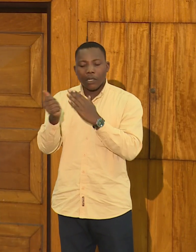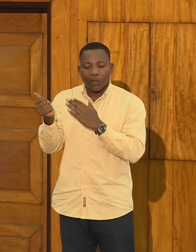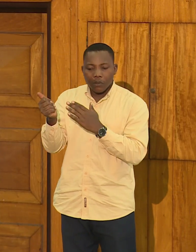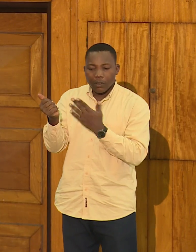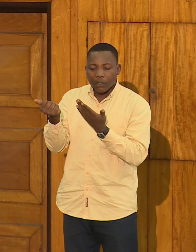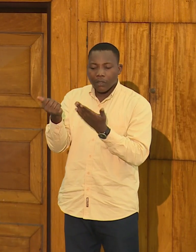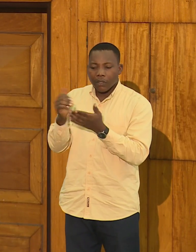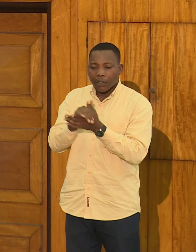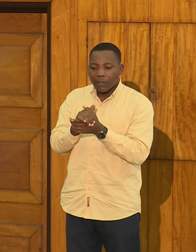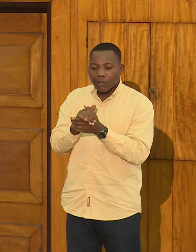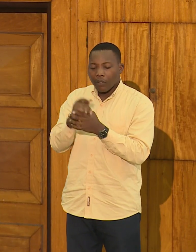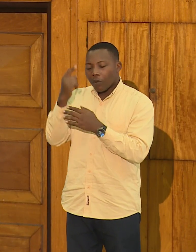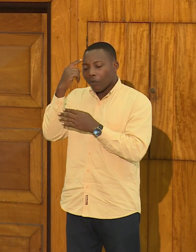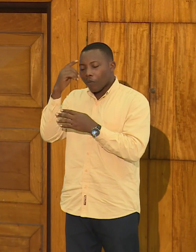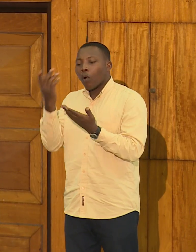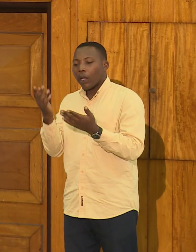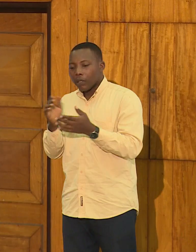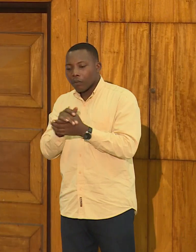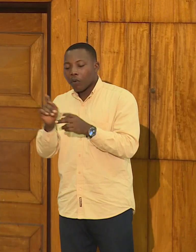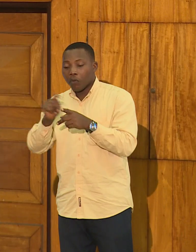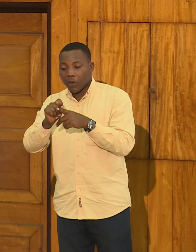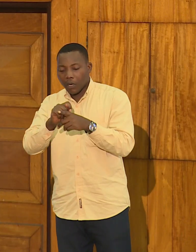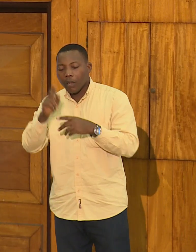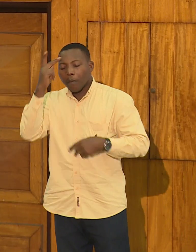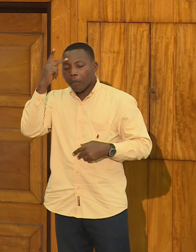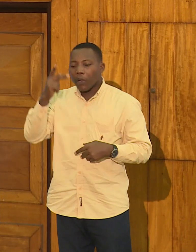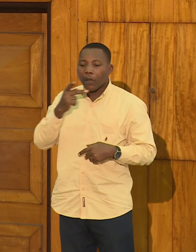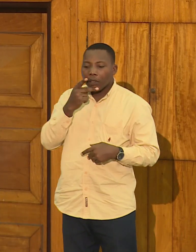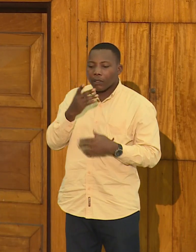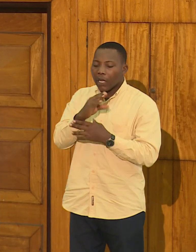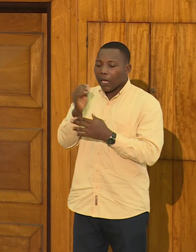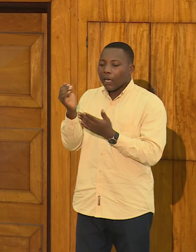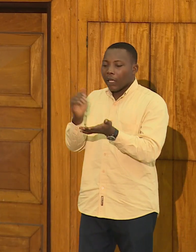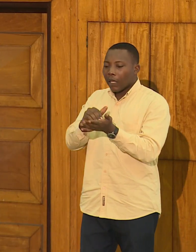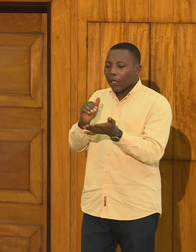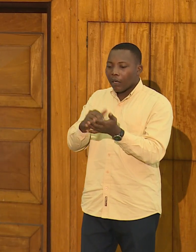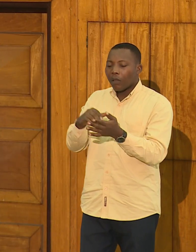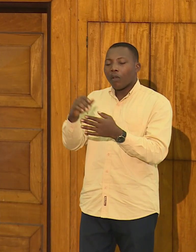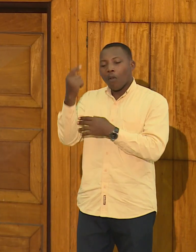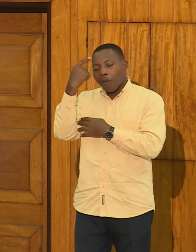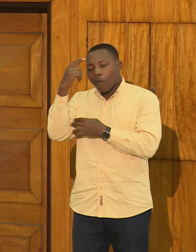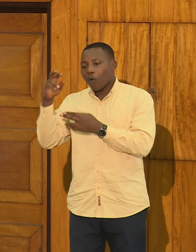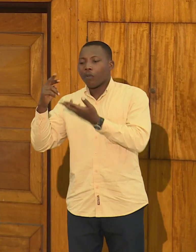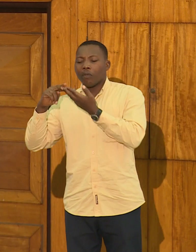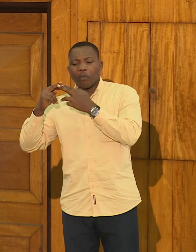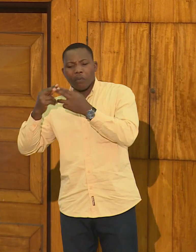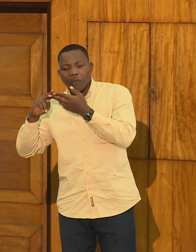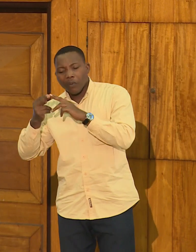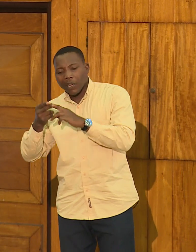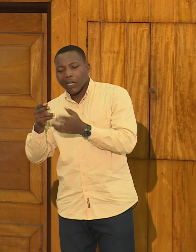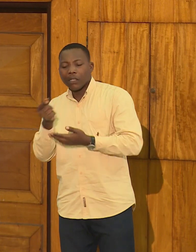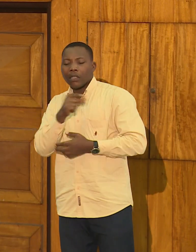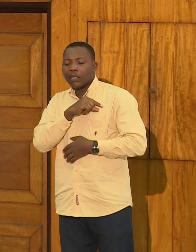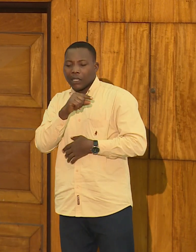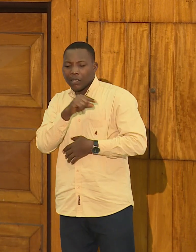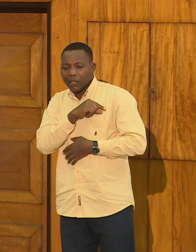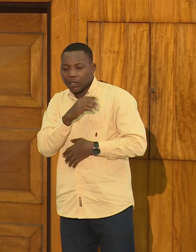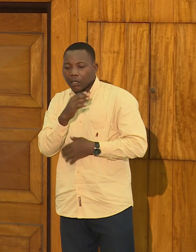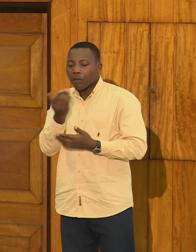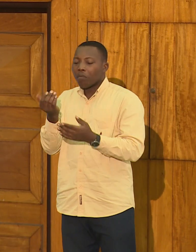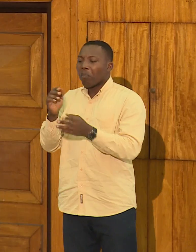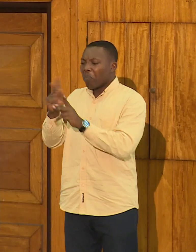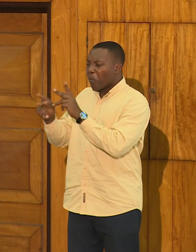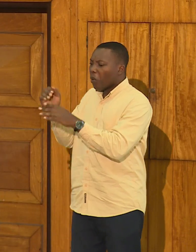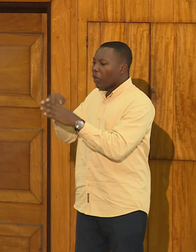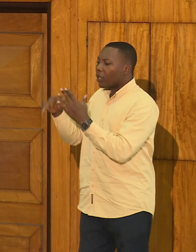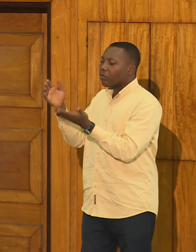conducted for parents and caregivers. And then for their friends and families that were in school and out